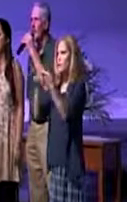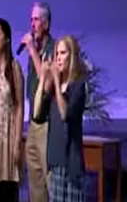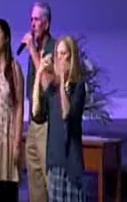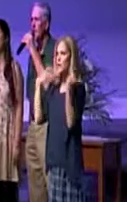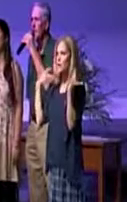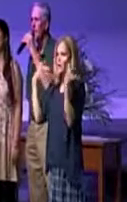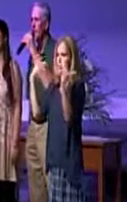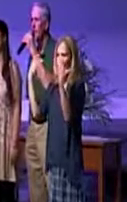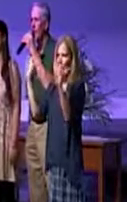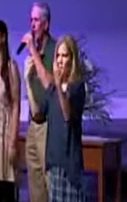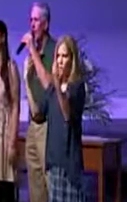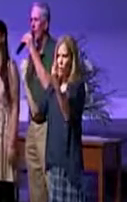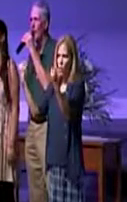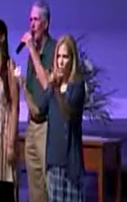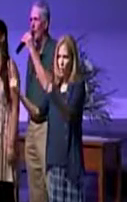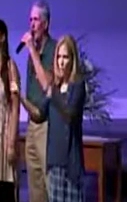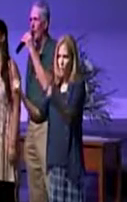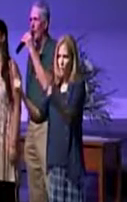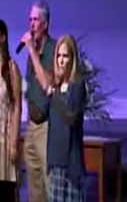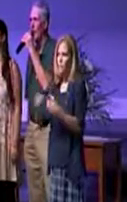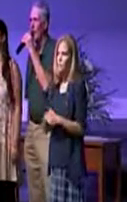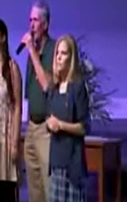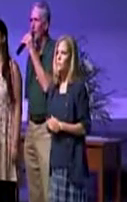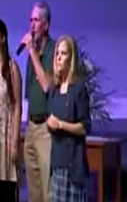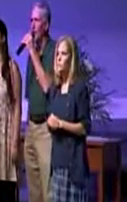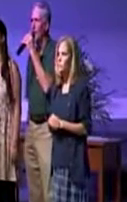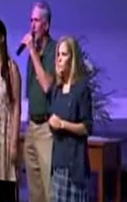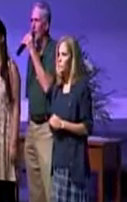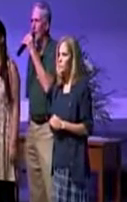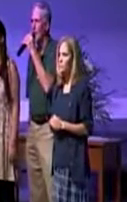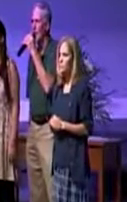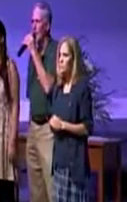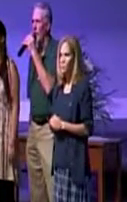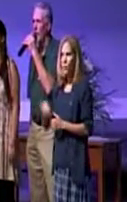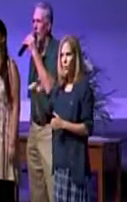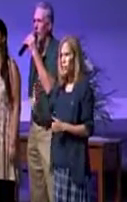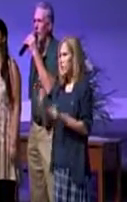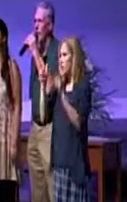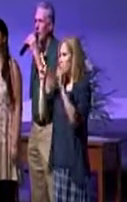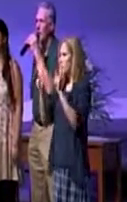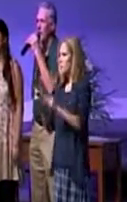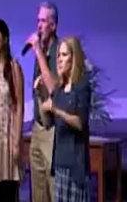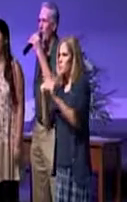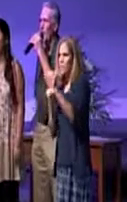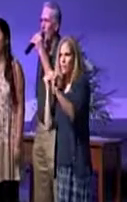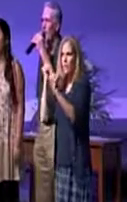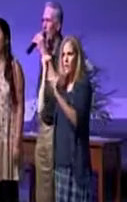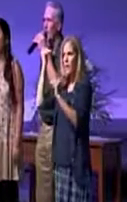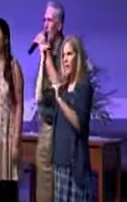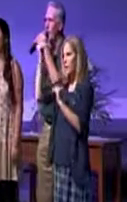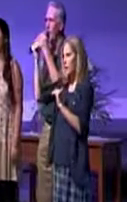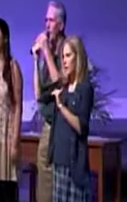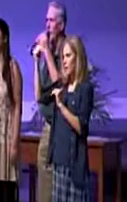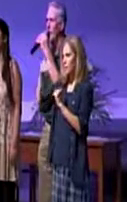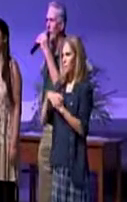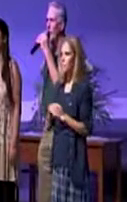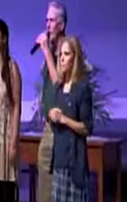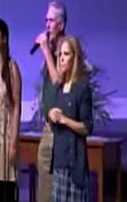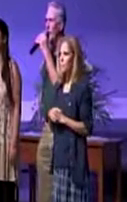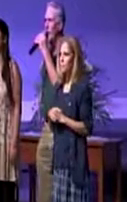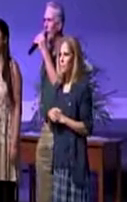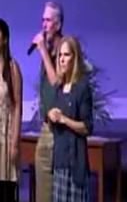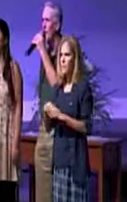victorious and strong. No one else above him,